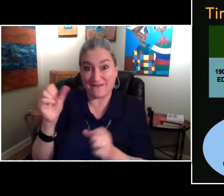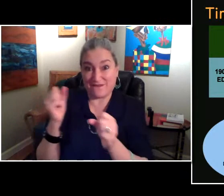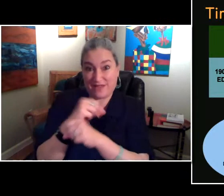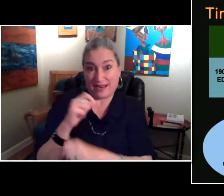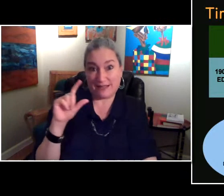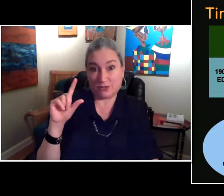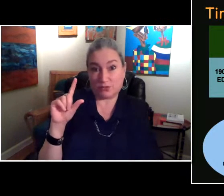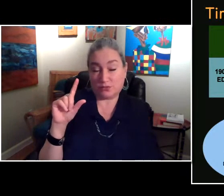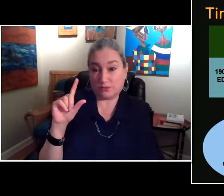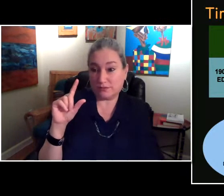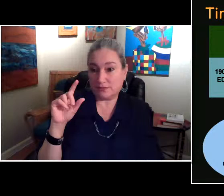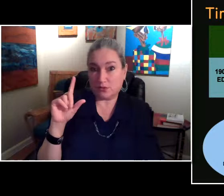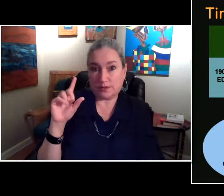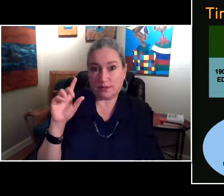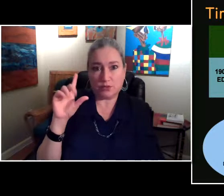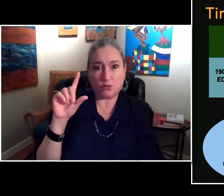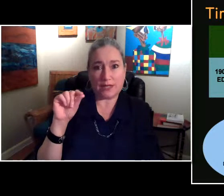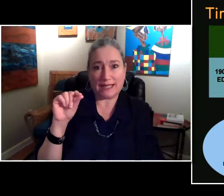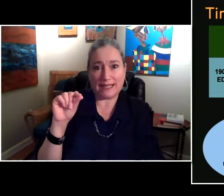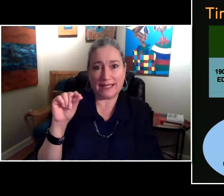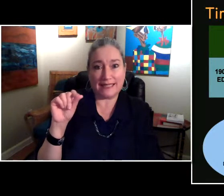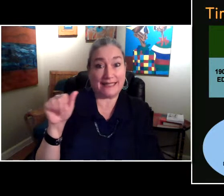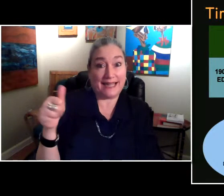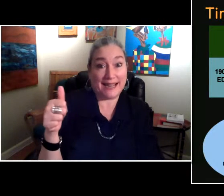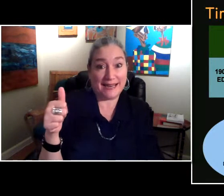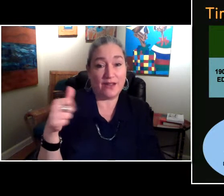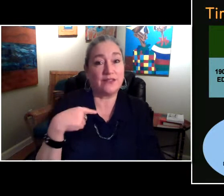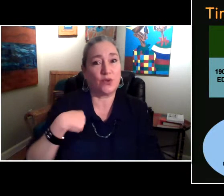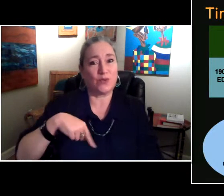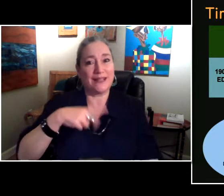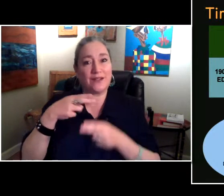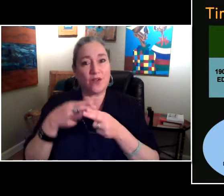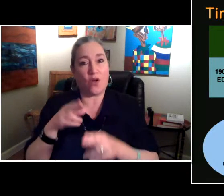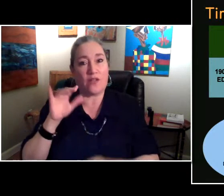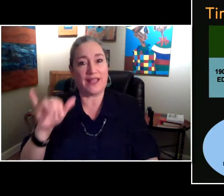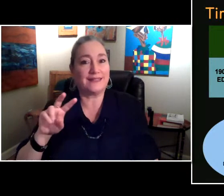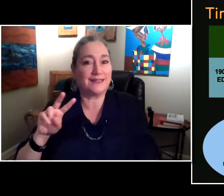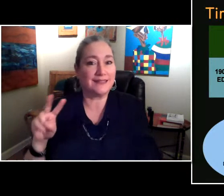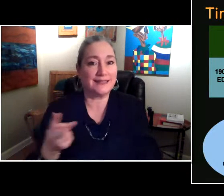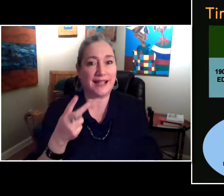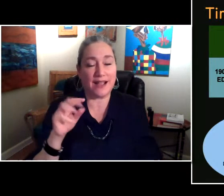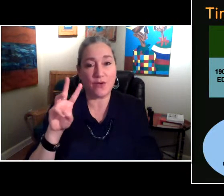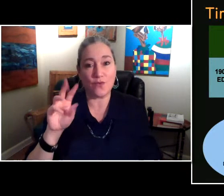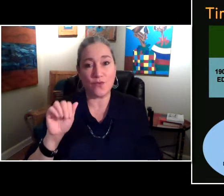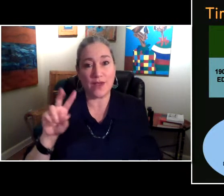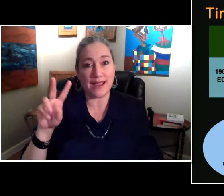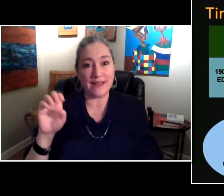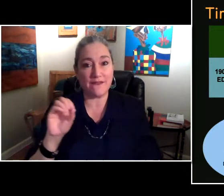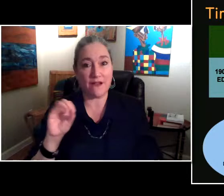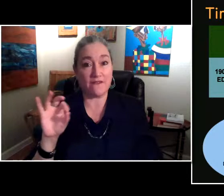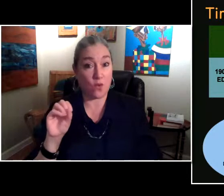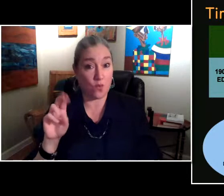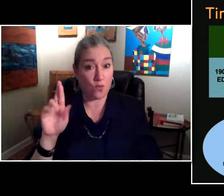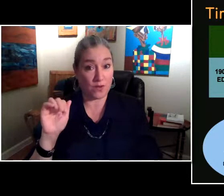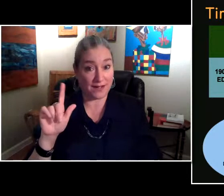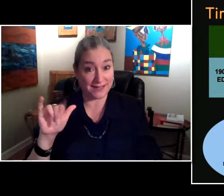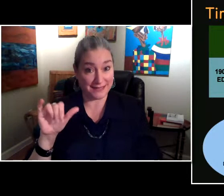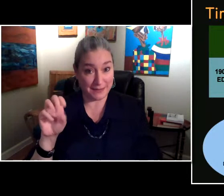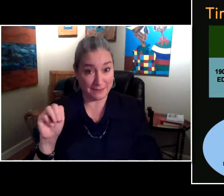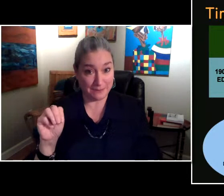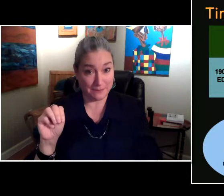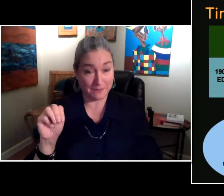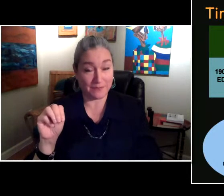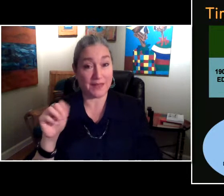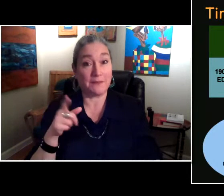Schwarzenegger. But at any rate, that fight and that work that was happening in 2010 is what